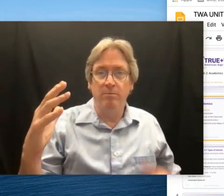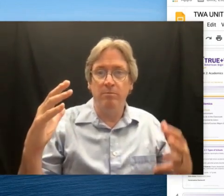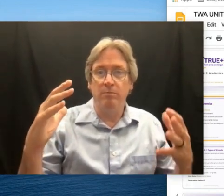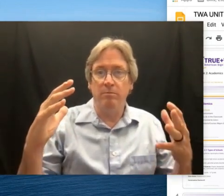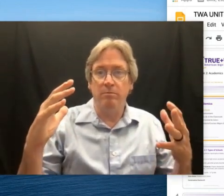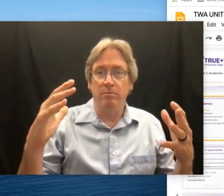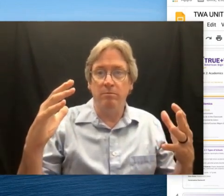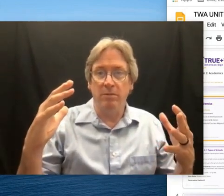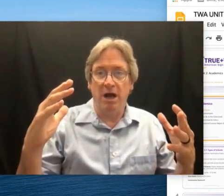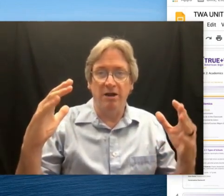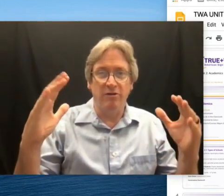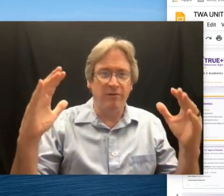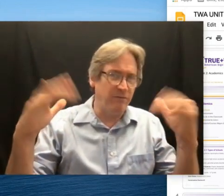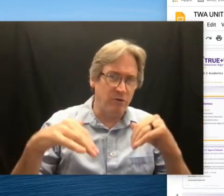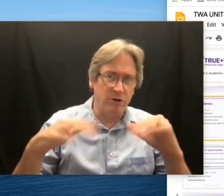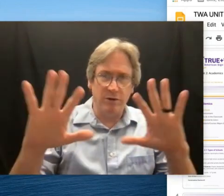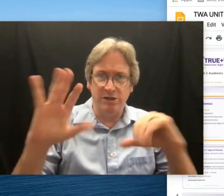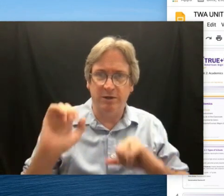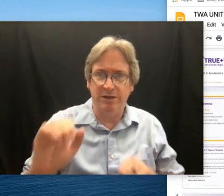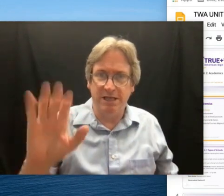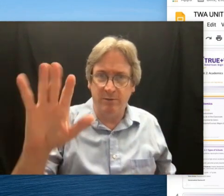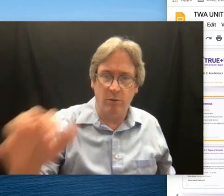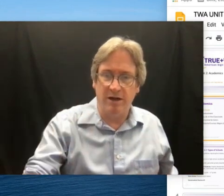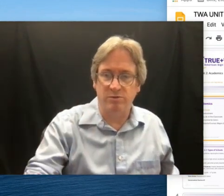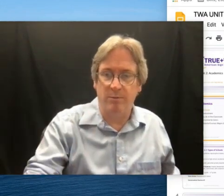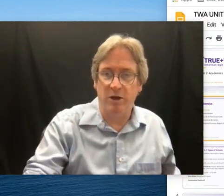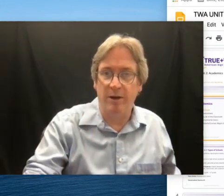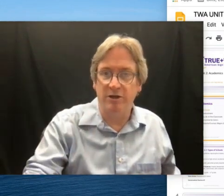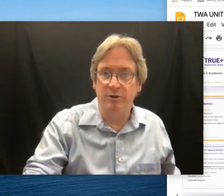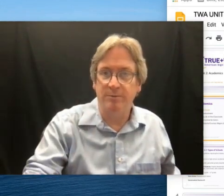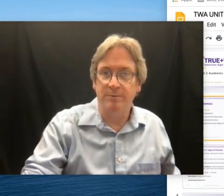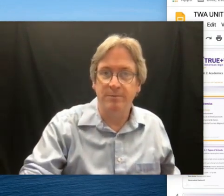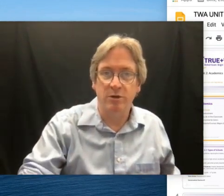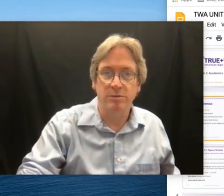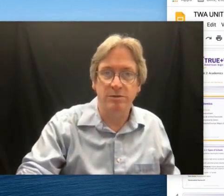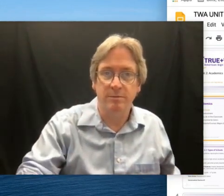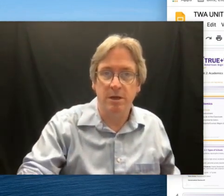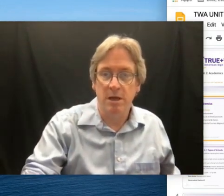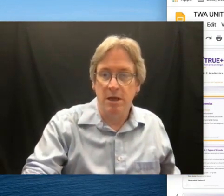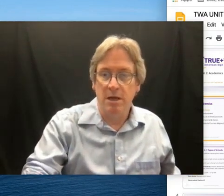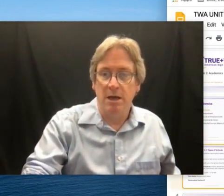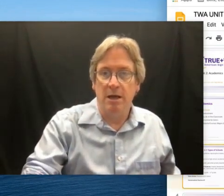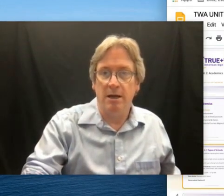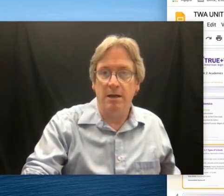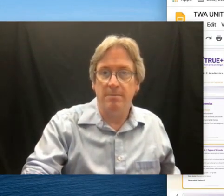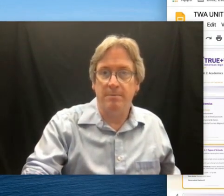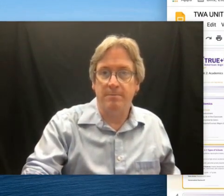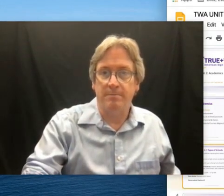then the further units, you can see what else we'll be going into. Oops.